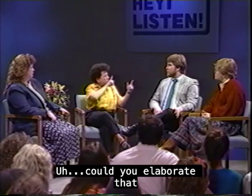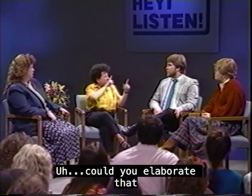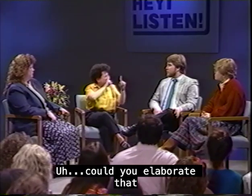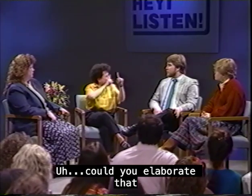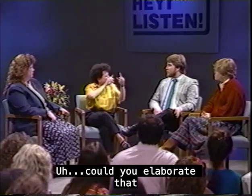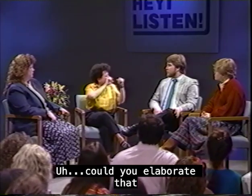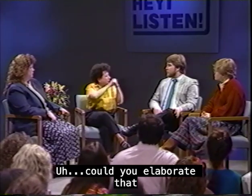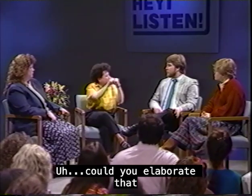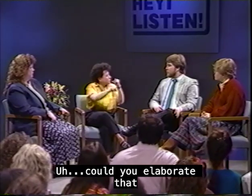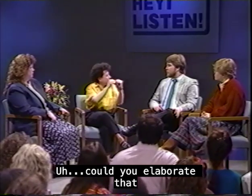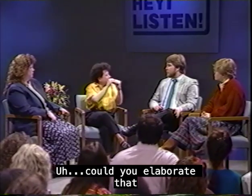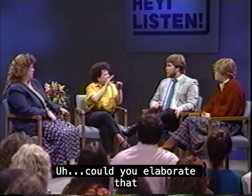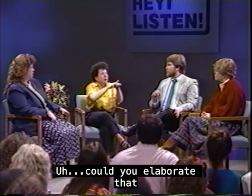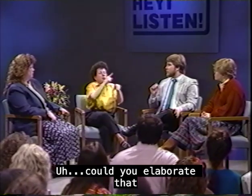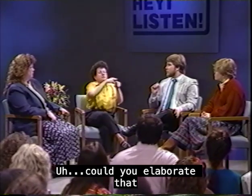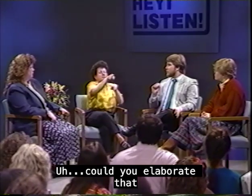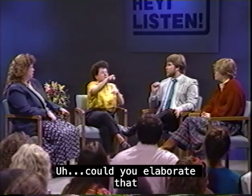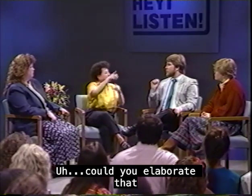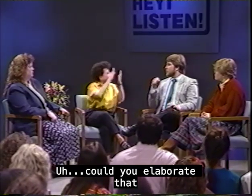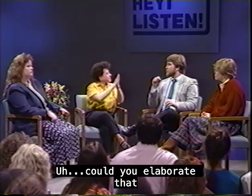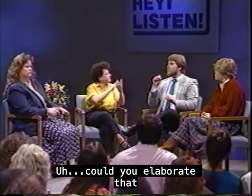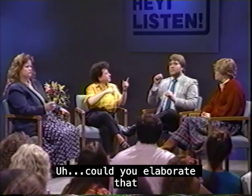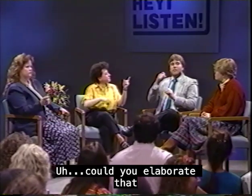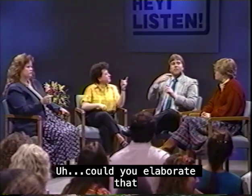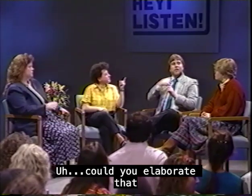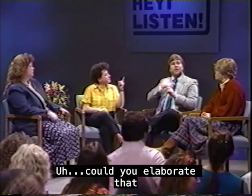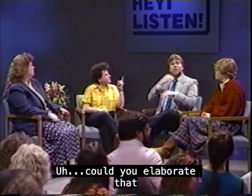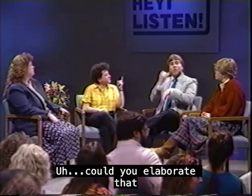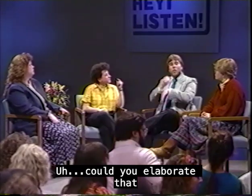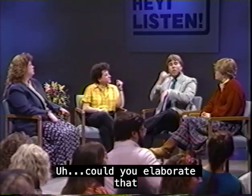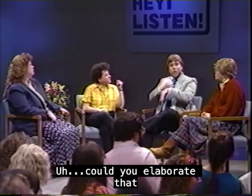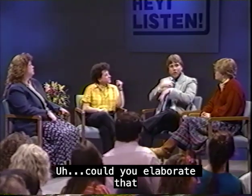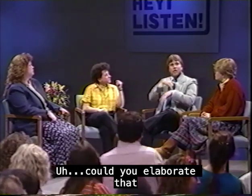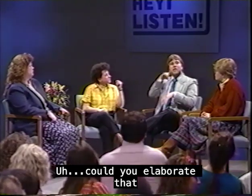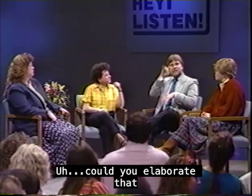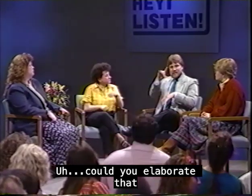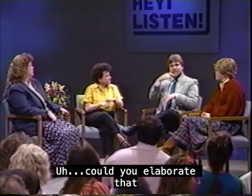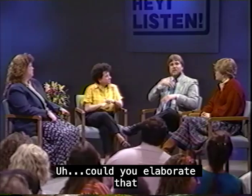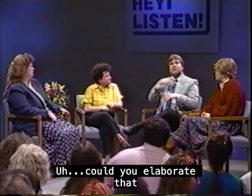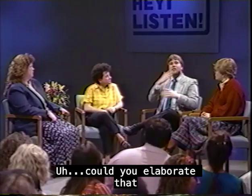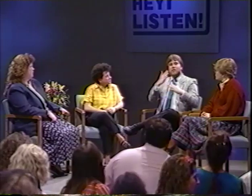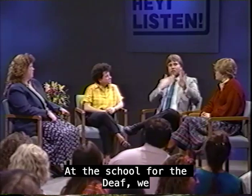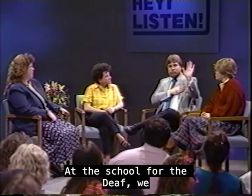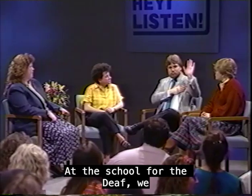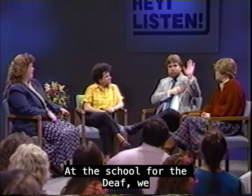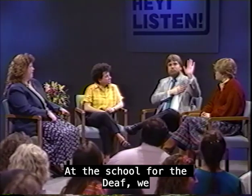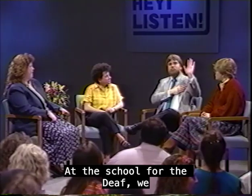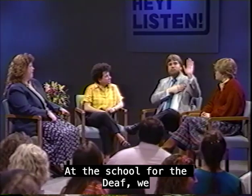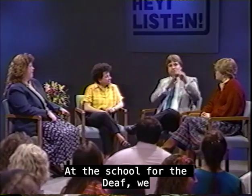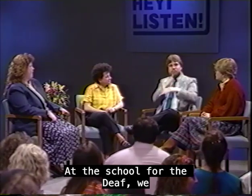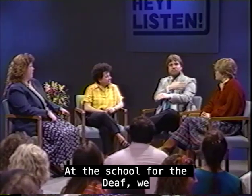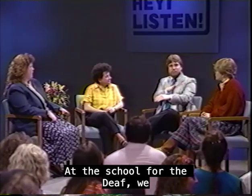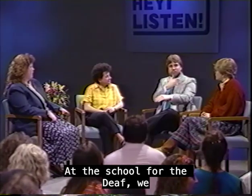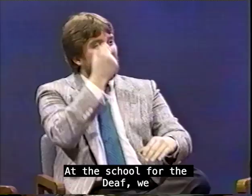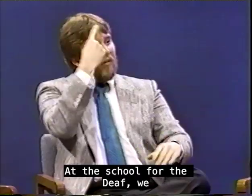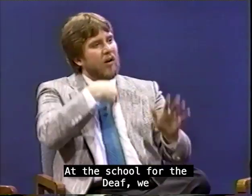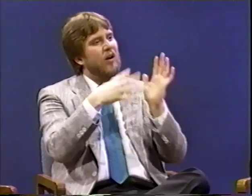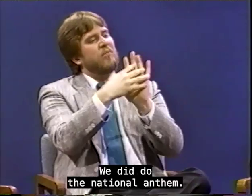Could you elaborate that a little bit more? At the School for the Deaf, we did do the Pledge of Allegiance. We did